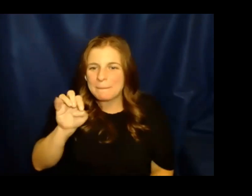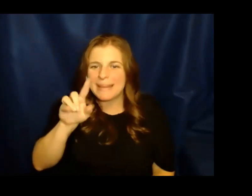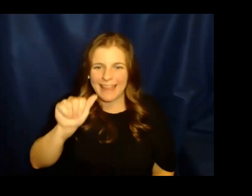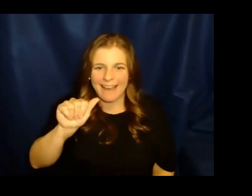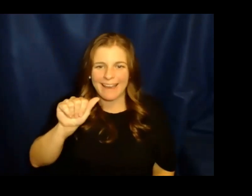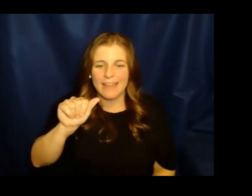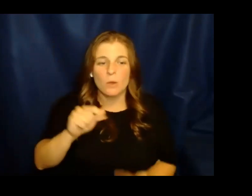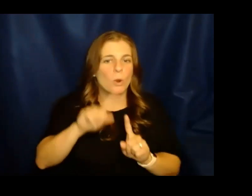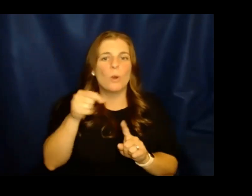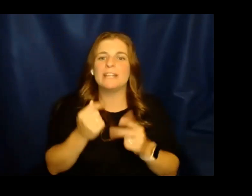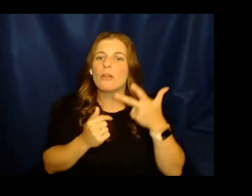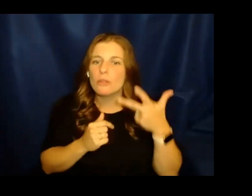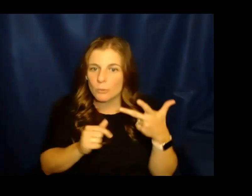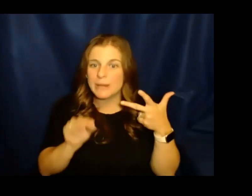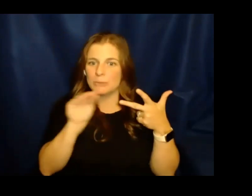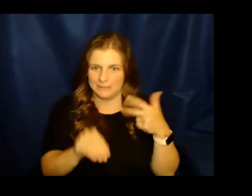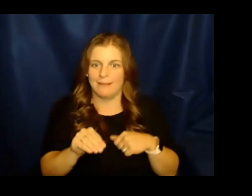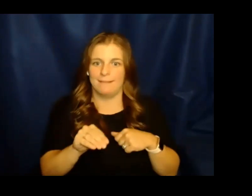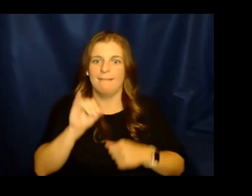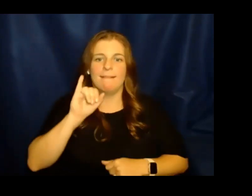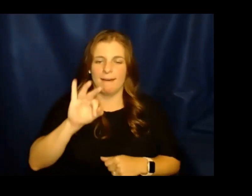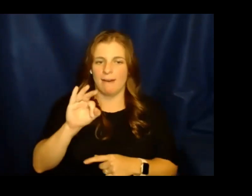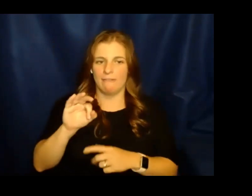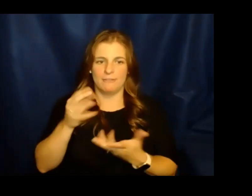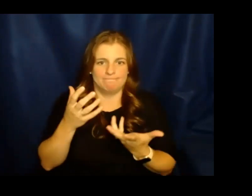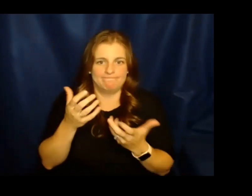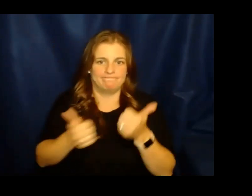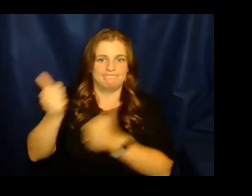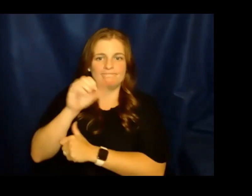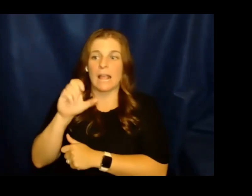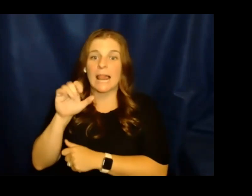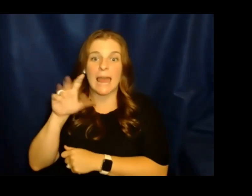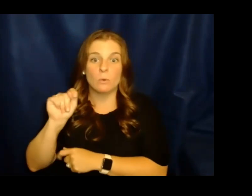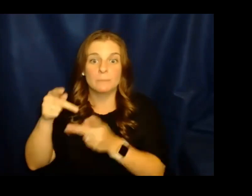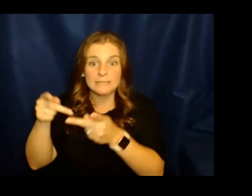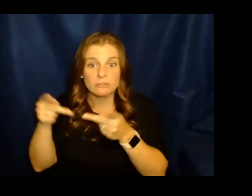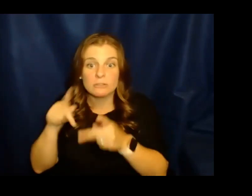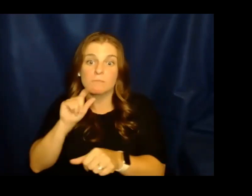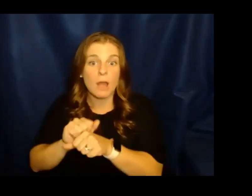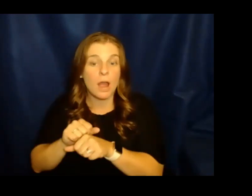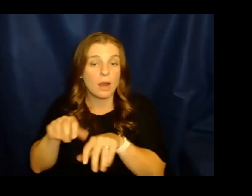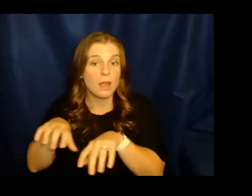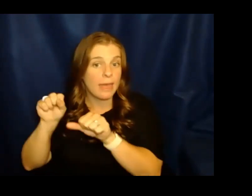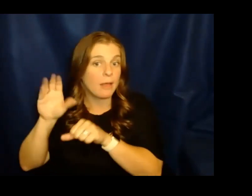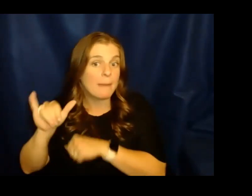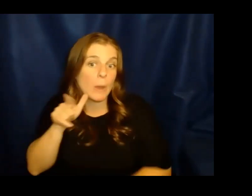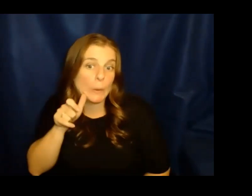clout positions are held by women, and even less of those are held